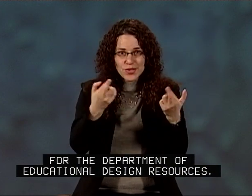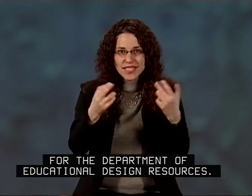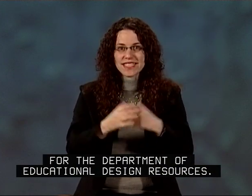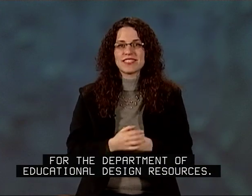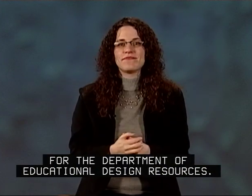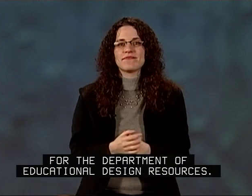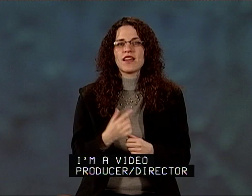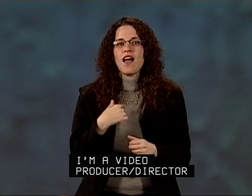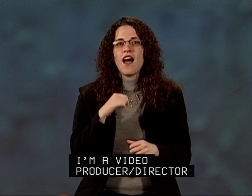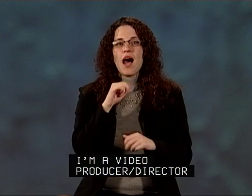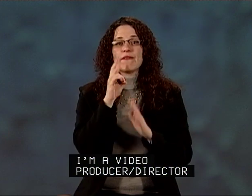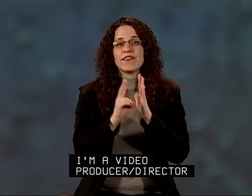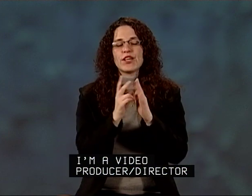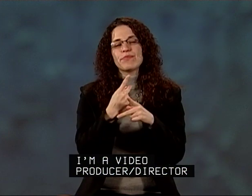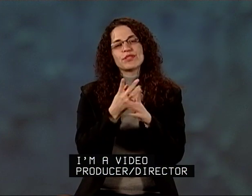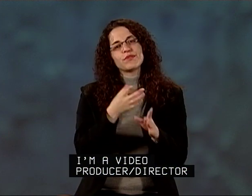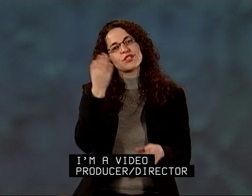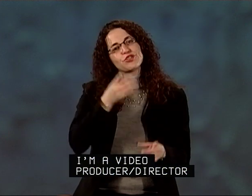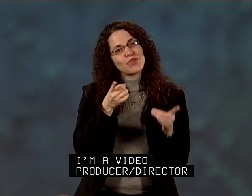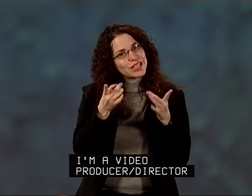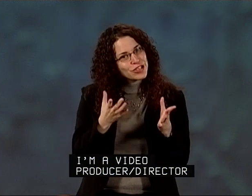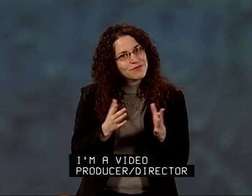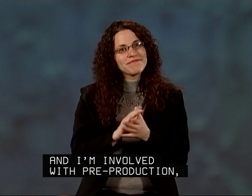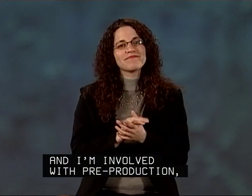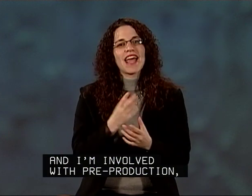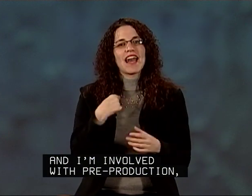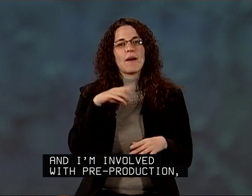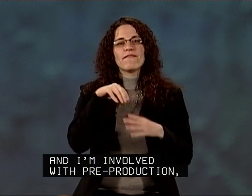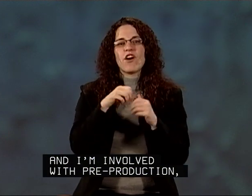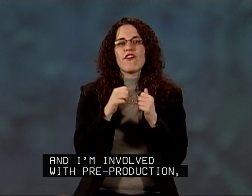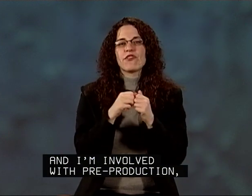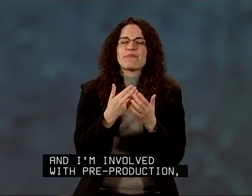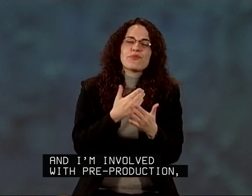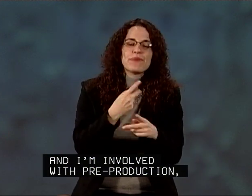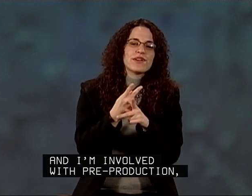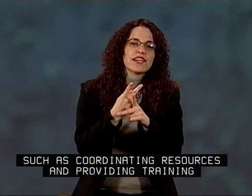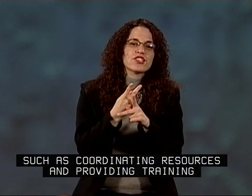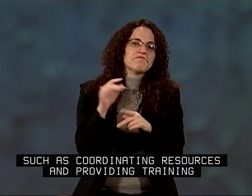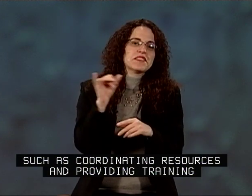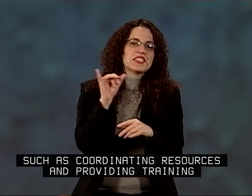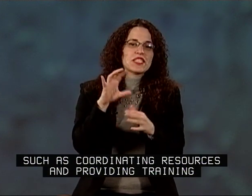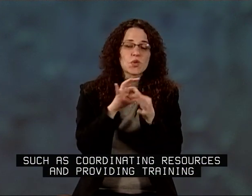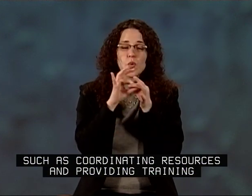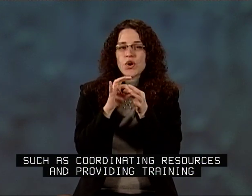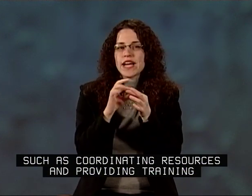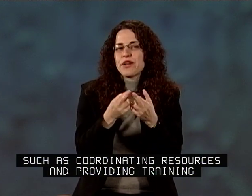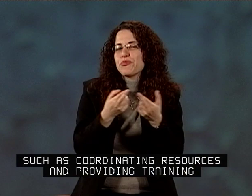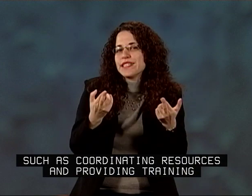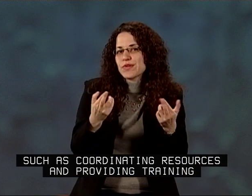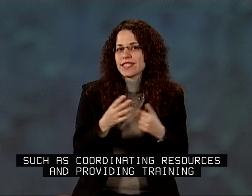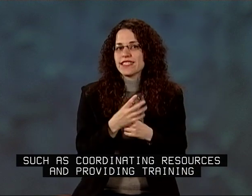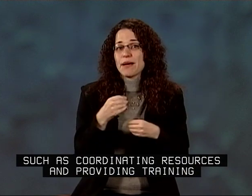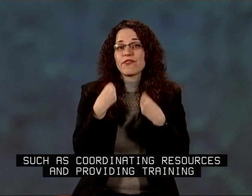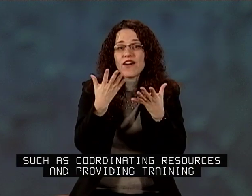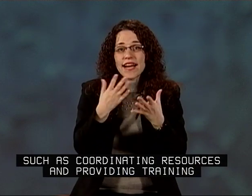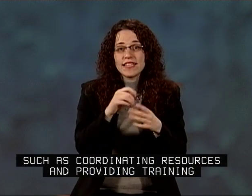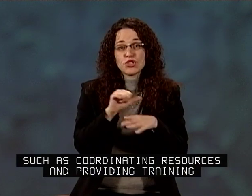Resources. I'm a video producer director, and I'm involved with pre-production, such as coordinating resources and providing